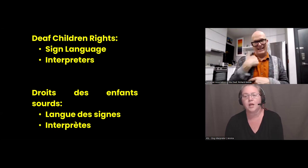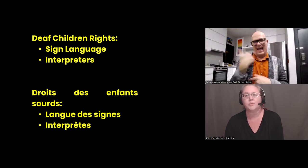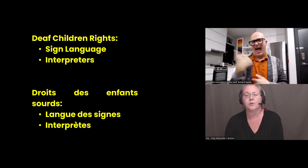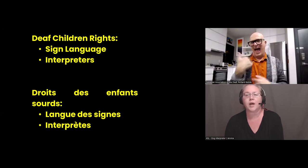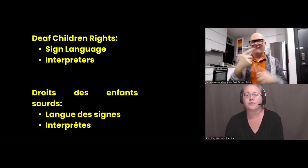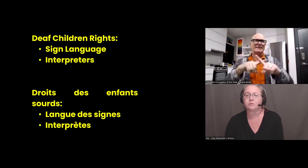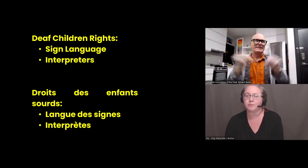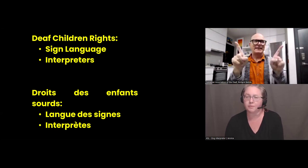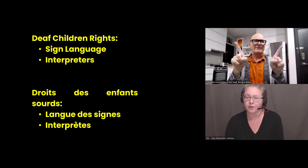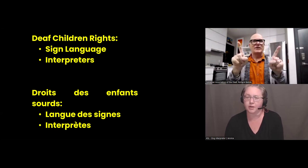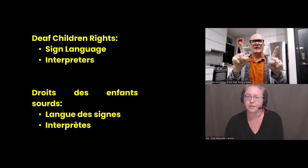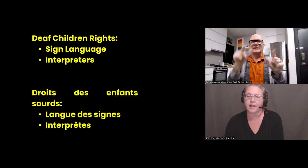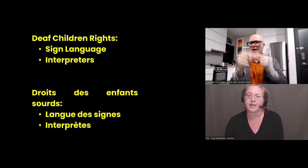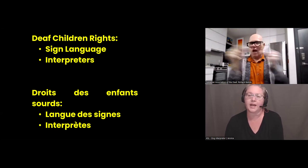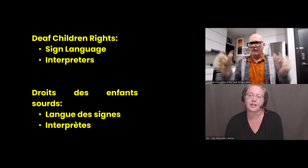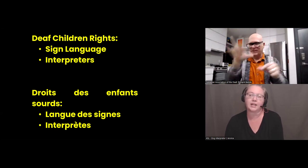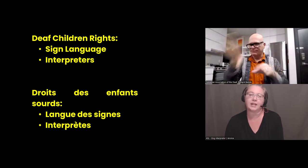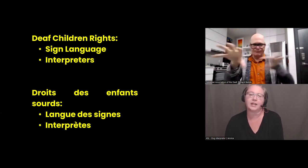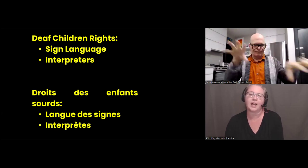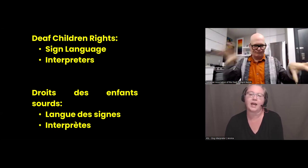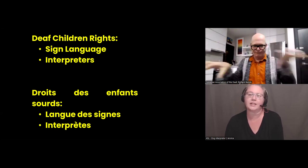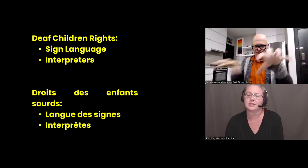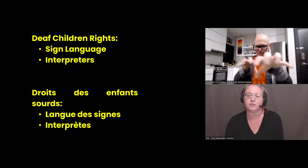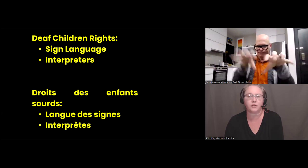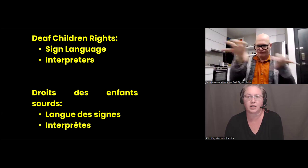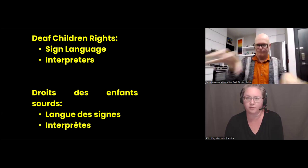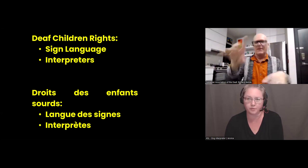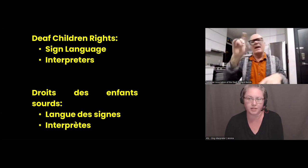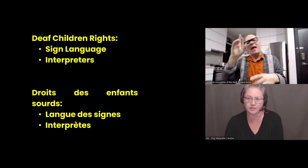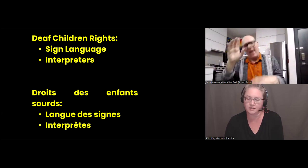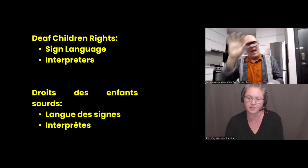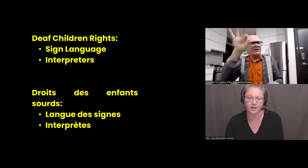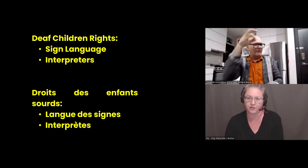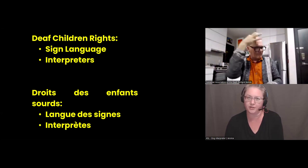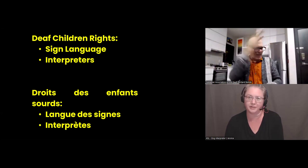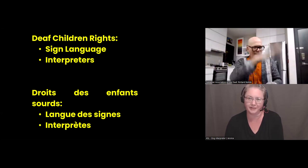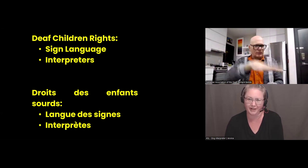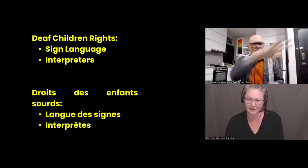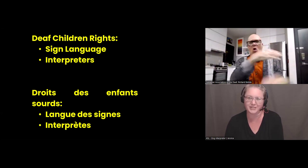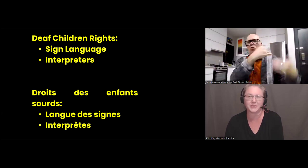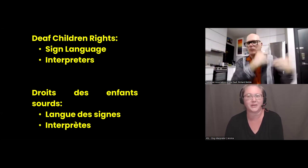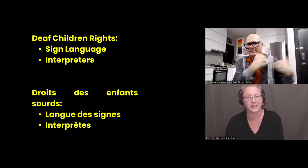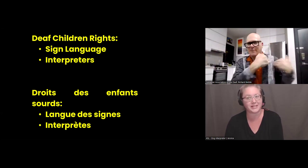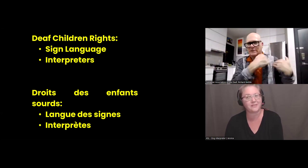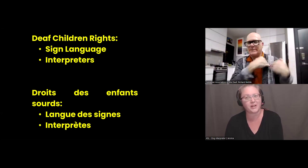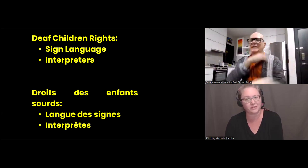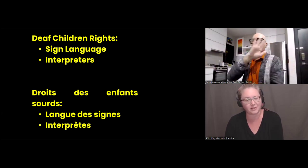But you have to remember that Canada has different governments scattered throughout. And so there is the federal